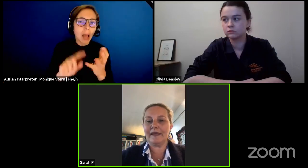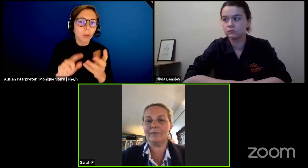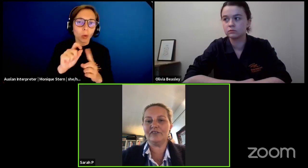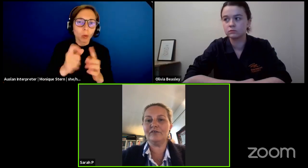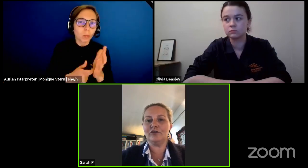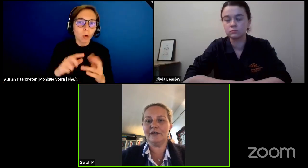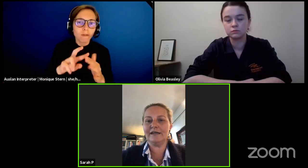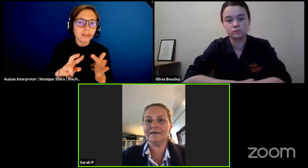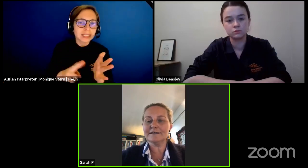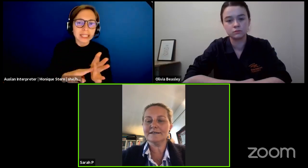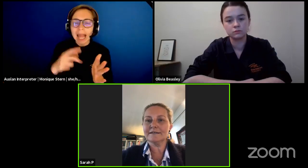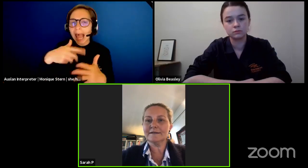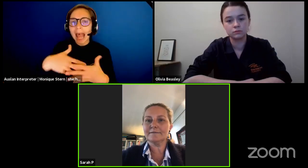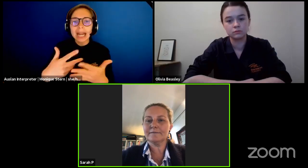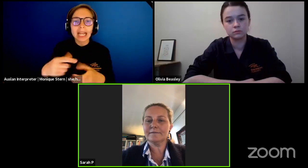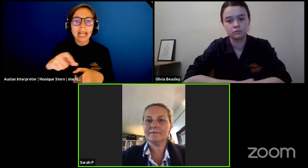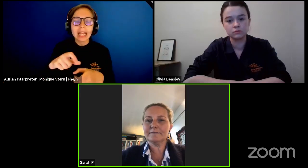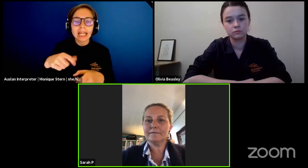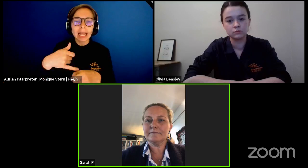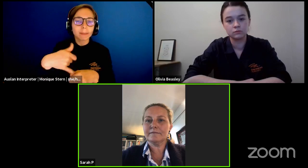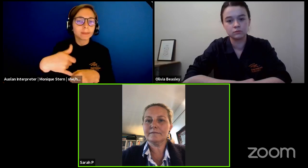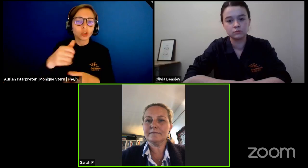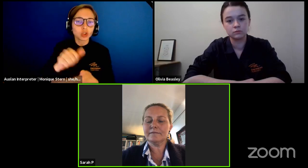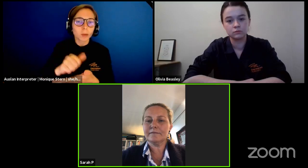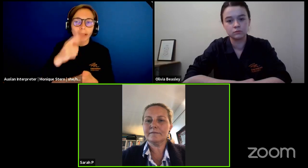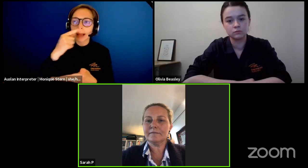buy at the chemist if you need it.